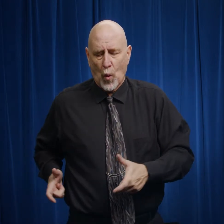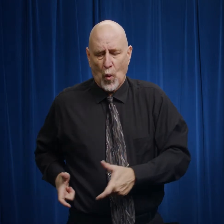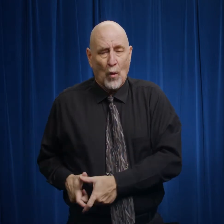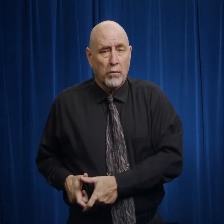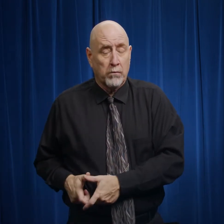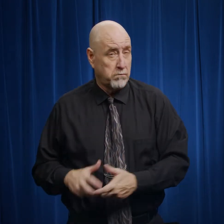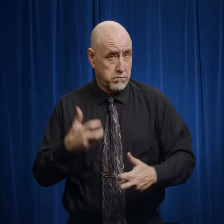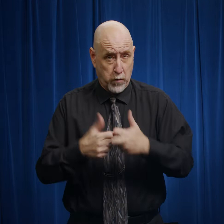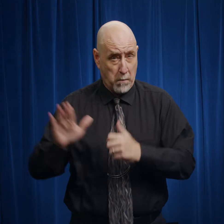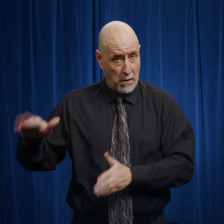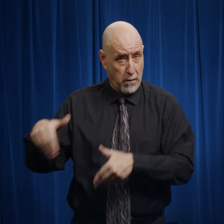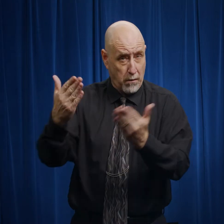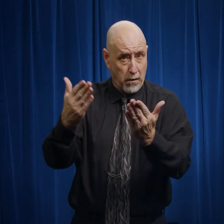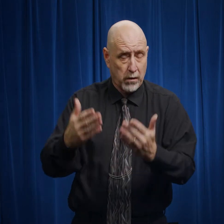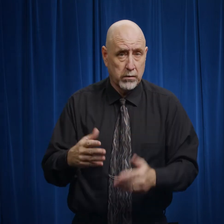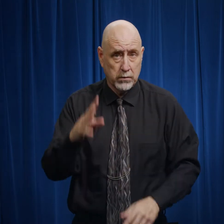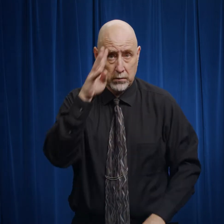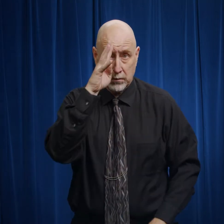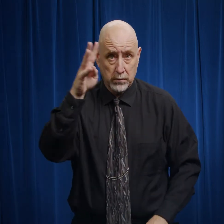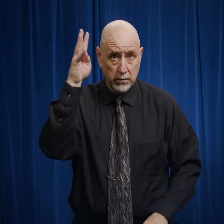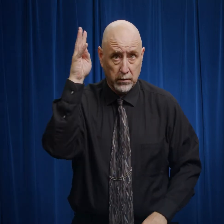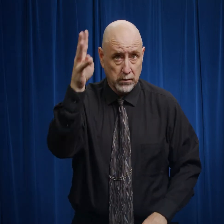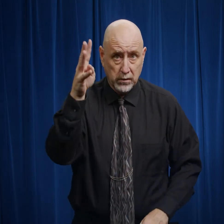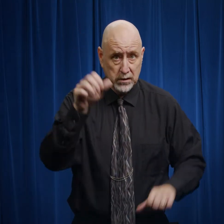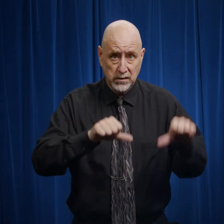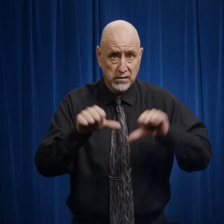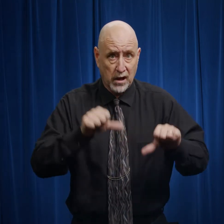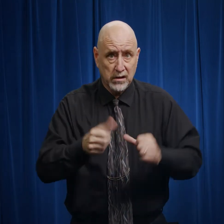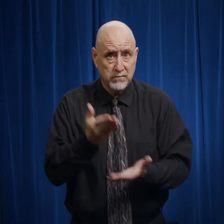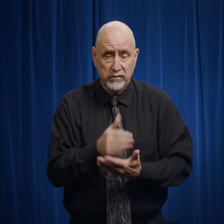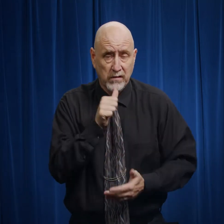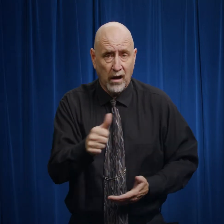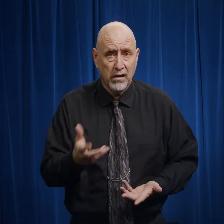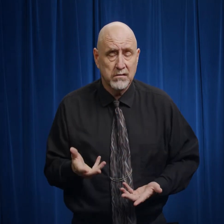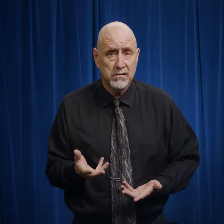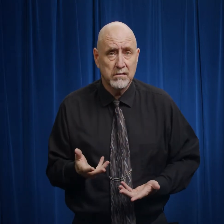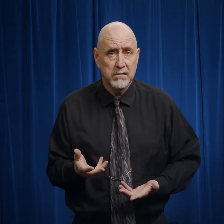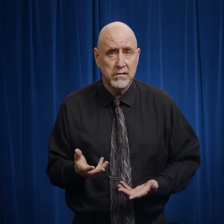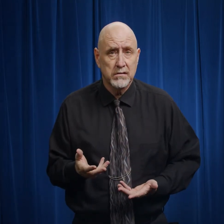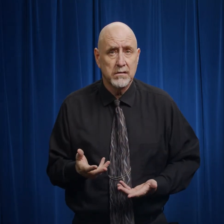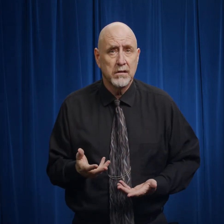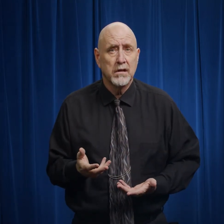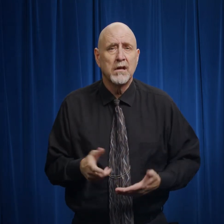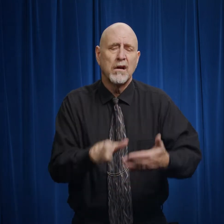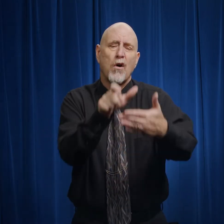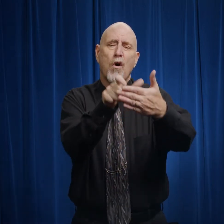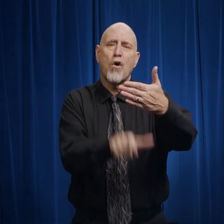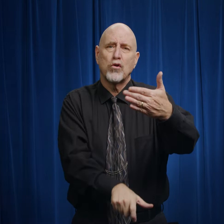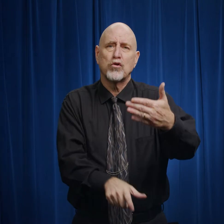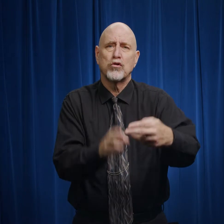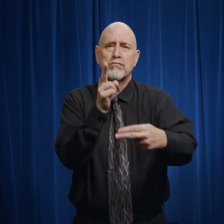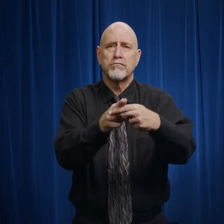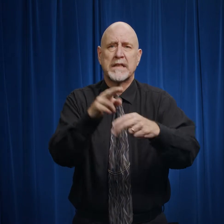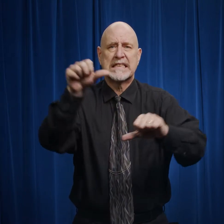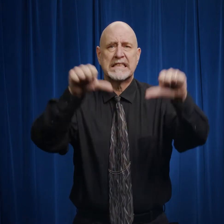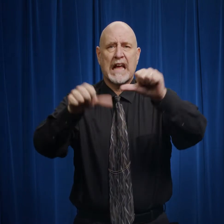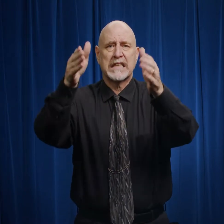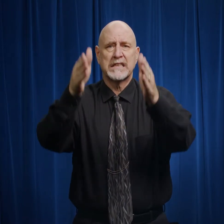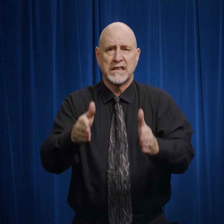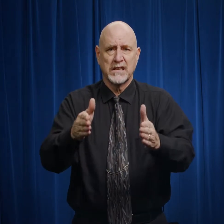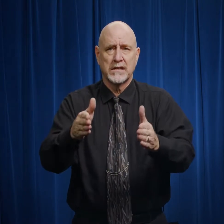atrophying. The problem with this is that's simply not scientific. In an article